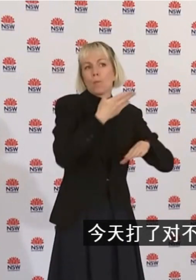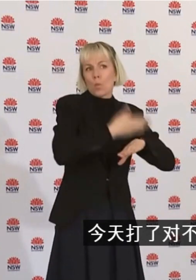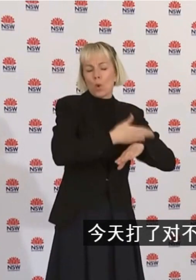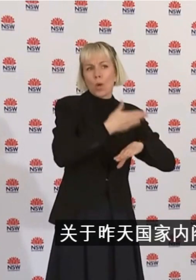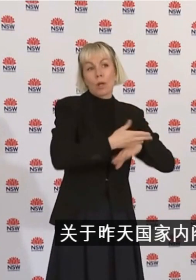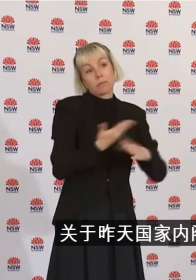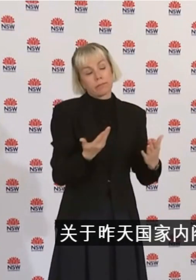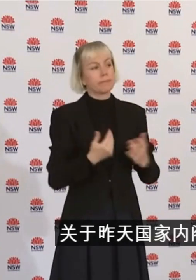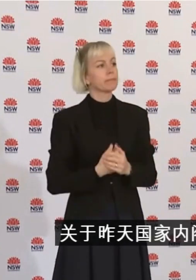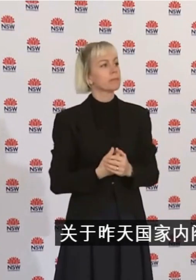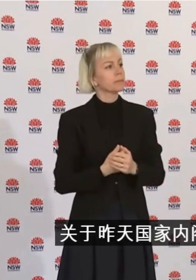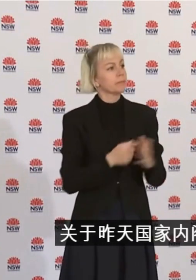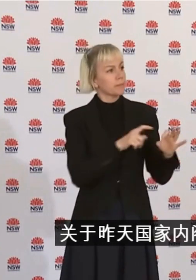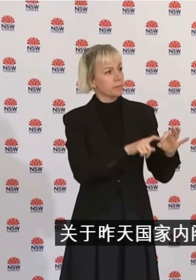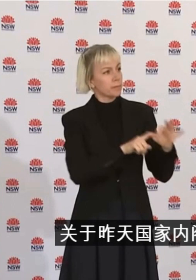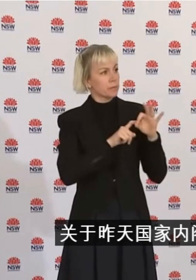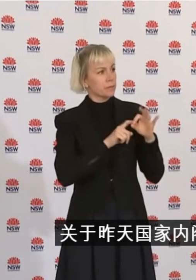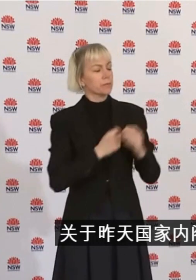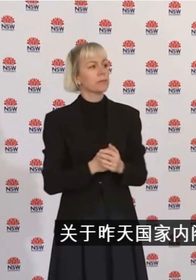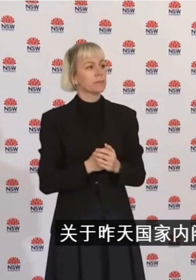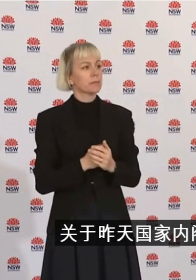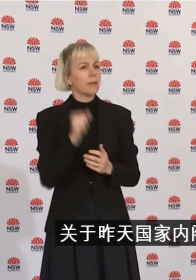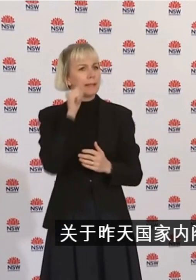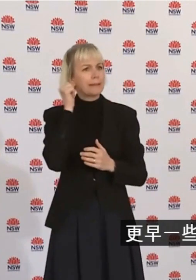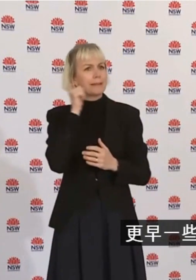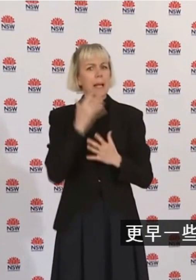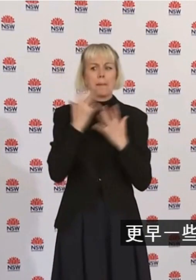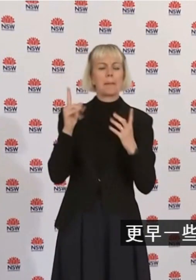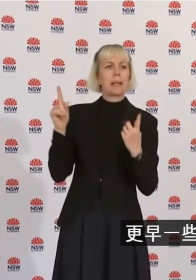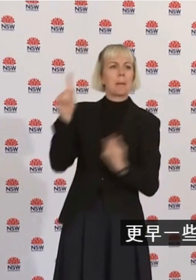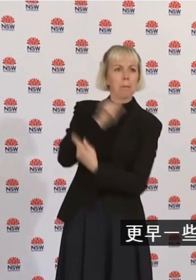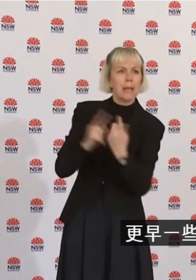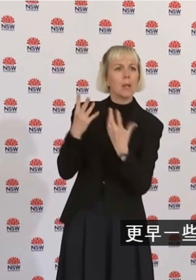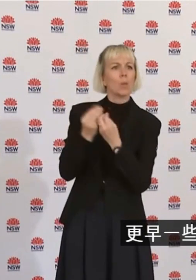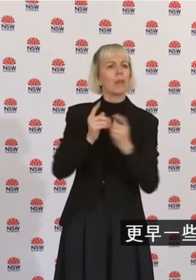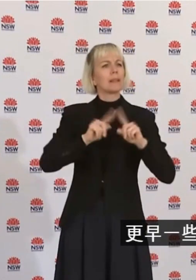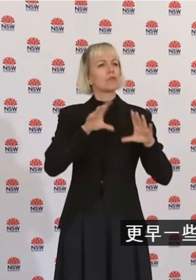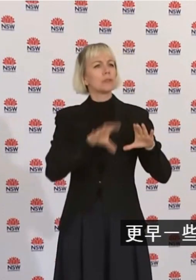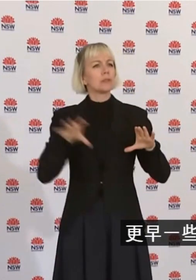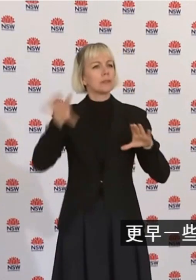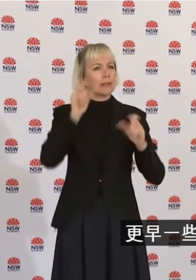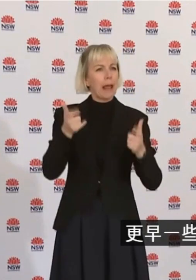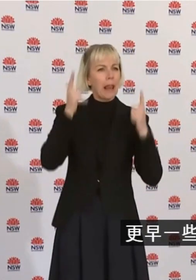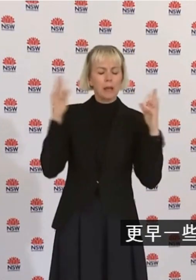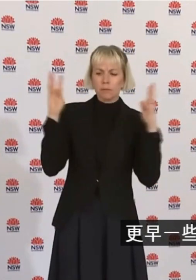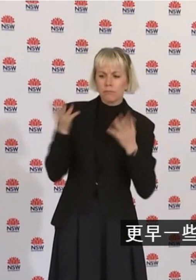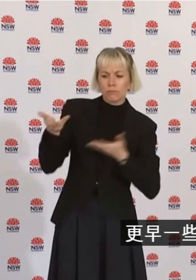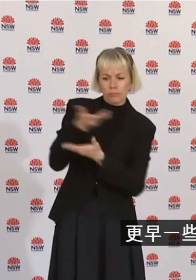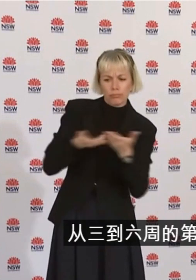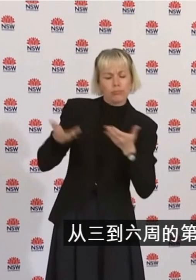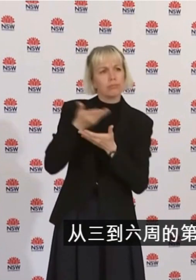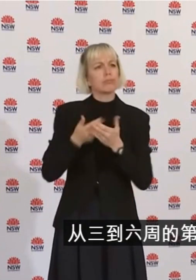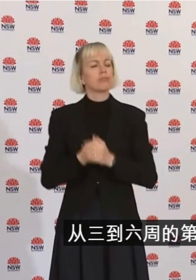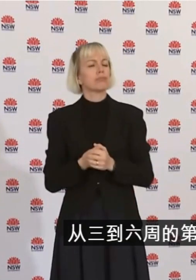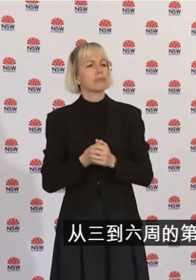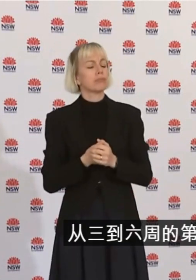I'm interested to hear your thoughts on the outcome of National Cabinet yesterday, and you have alluded to these earlier, but if a decision is made to delay